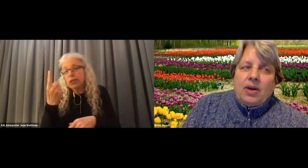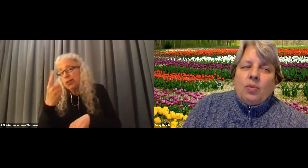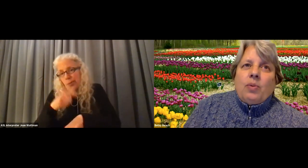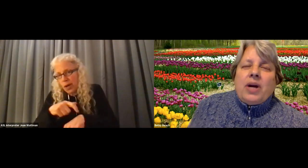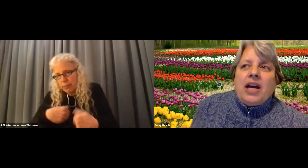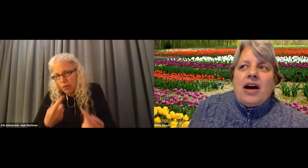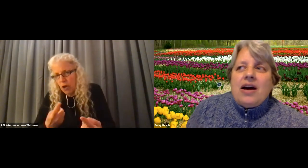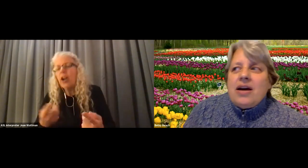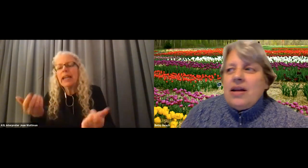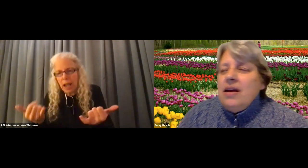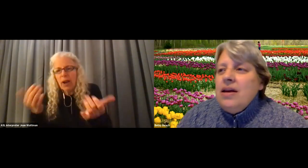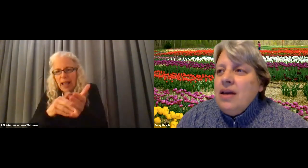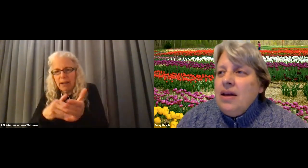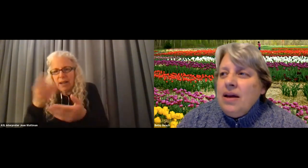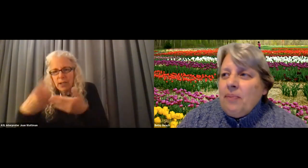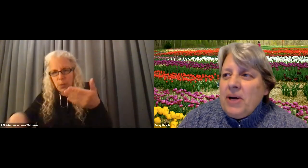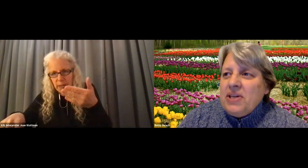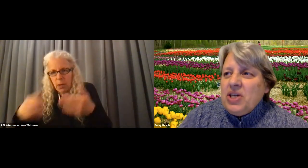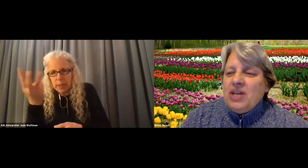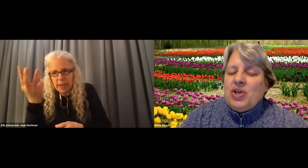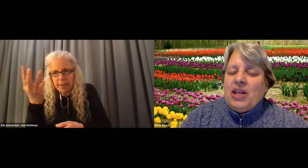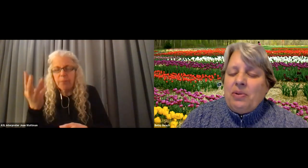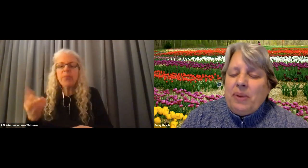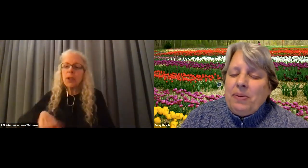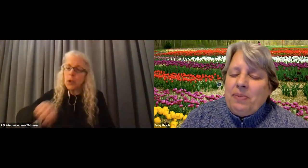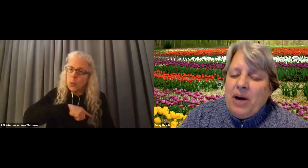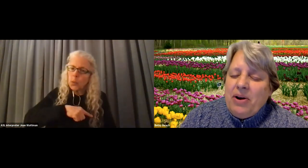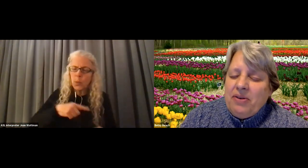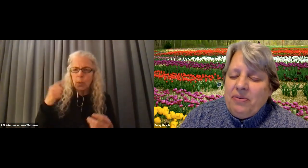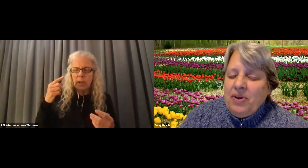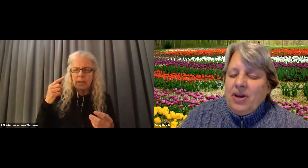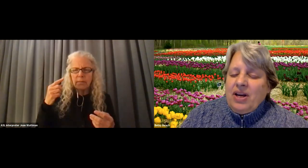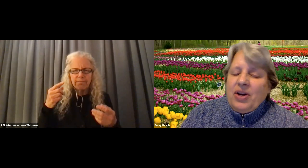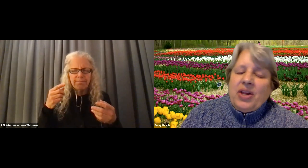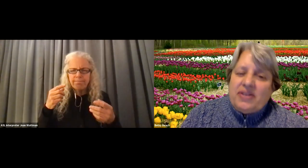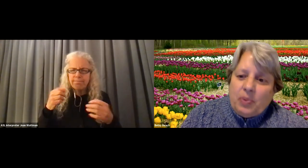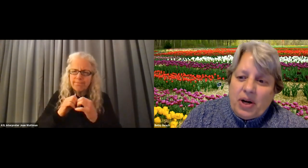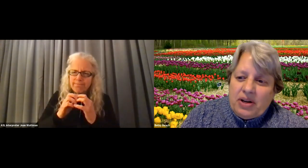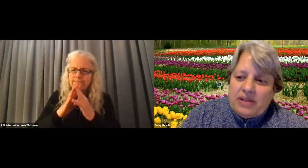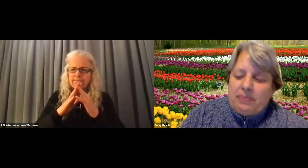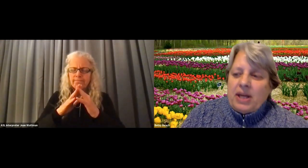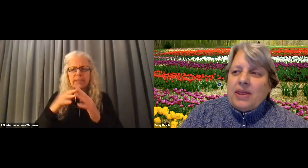We're working on a presentation that will be part of Hearing Loss Awareness Month. It